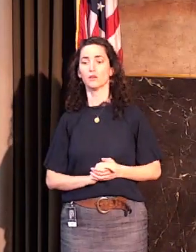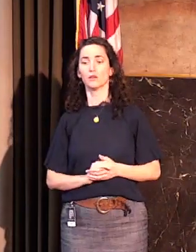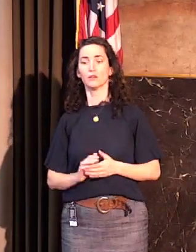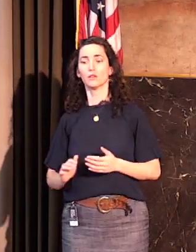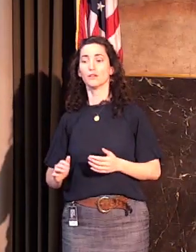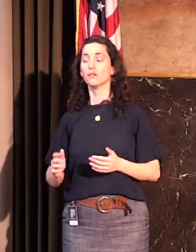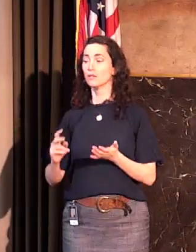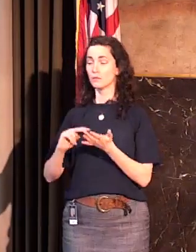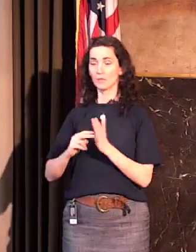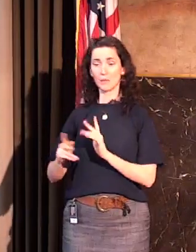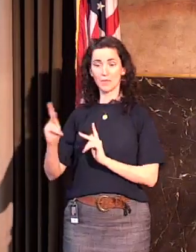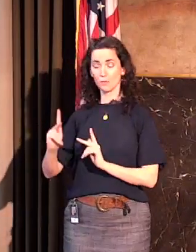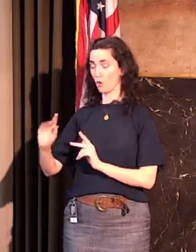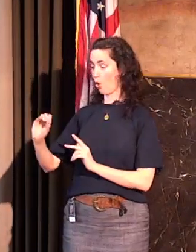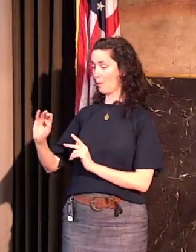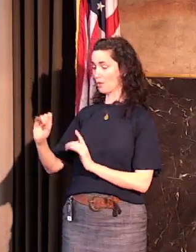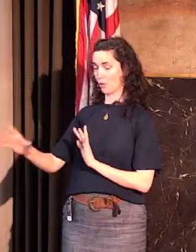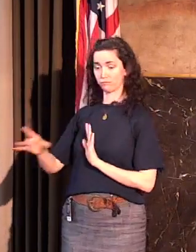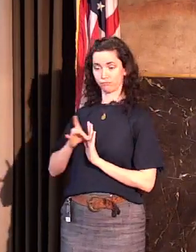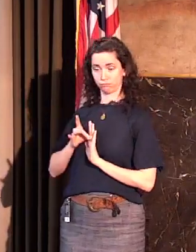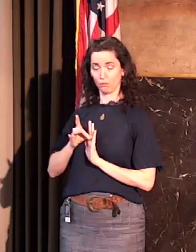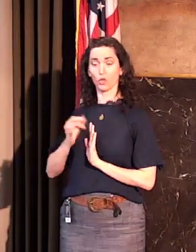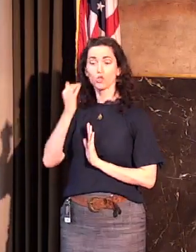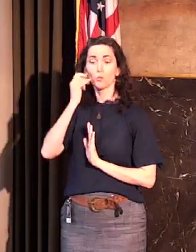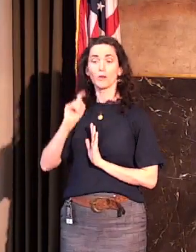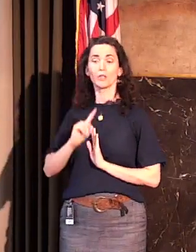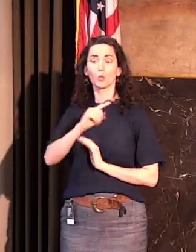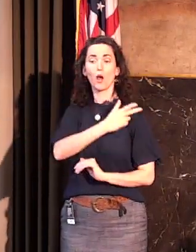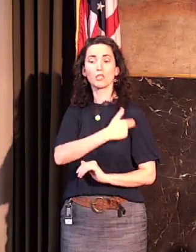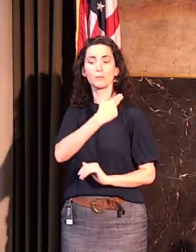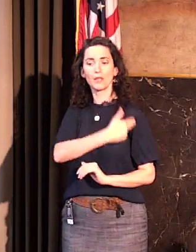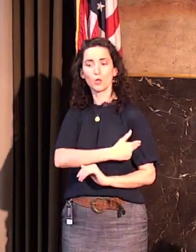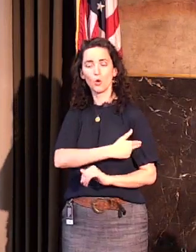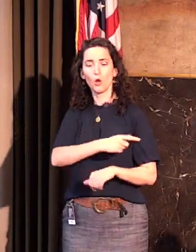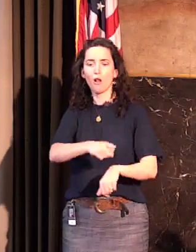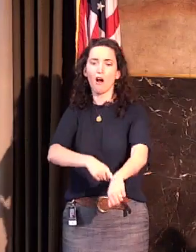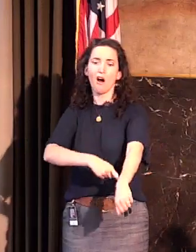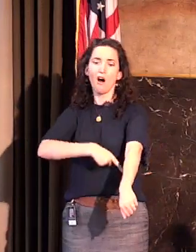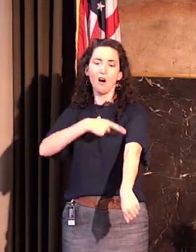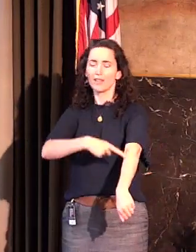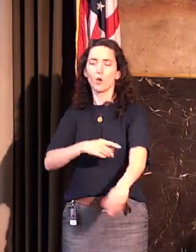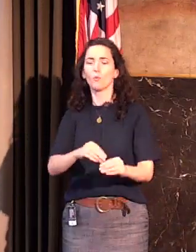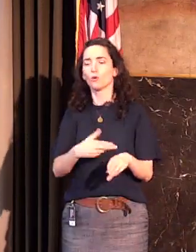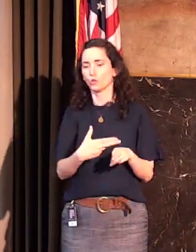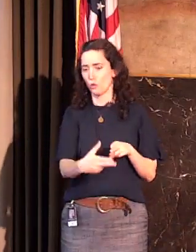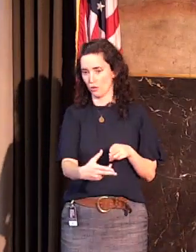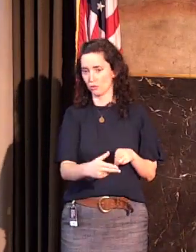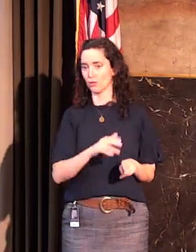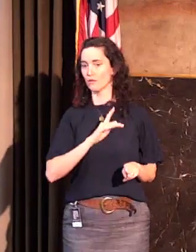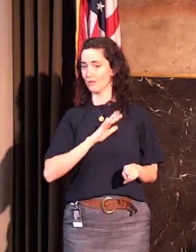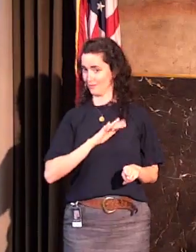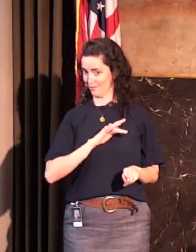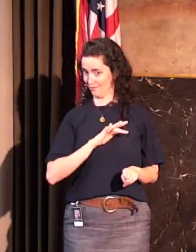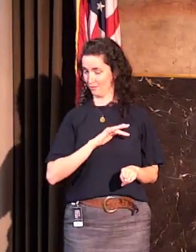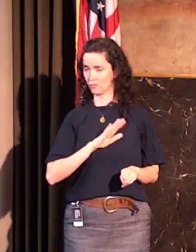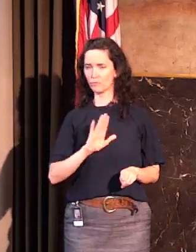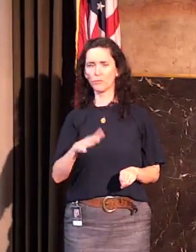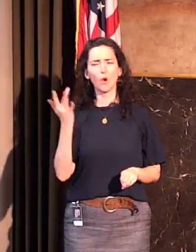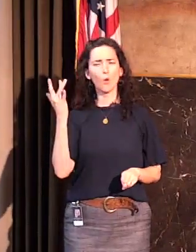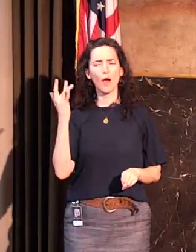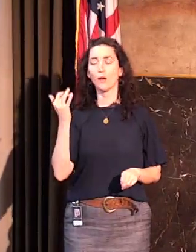be shorter and all those sorts of things. The challenge with, and that is good news, because if that were not the case and we had